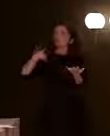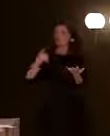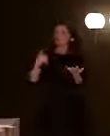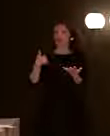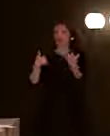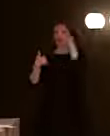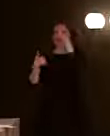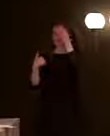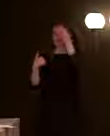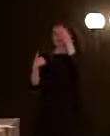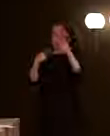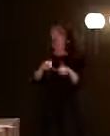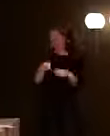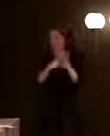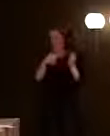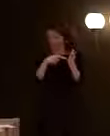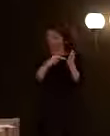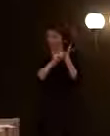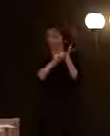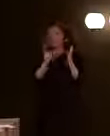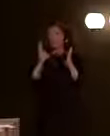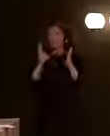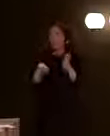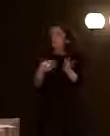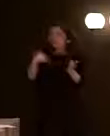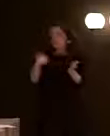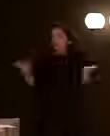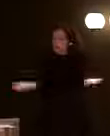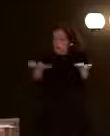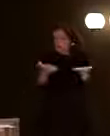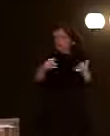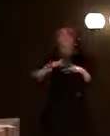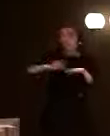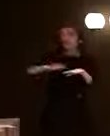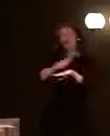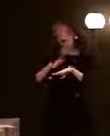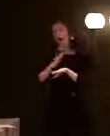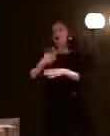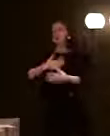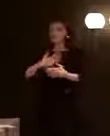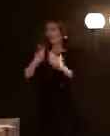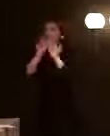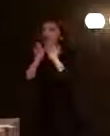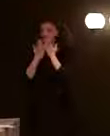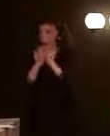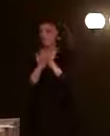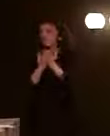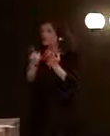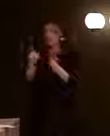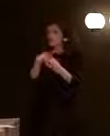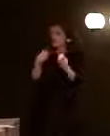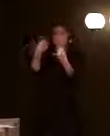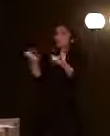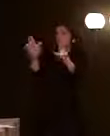choice. This teacher doesn't do prescribed book list that everyone has to read. Based on their